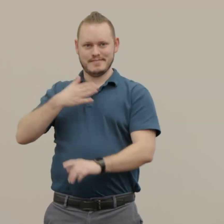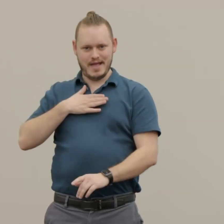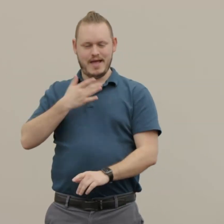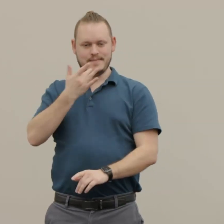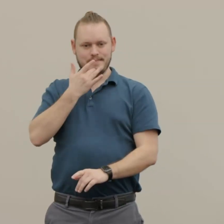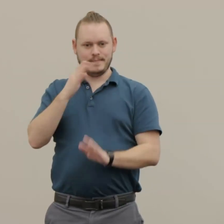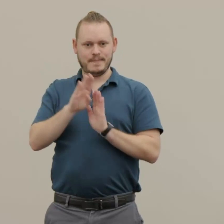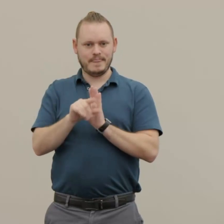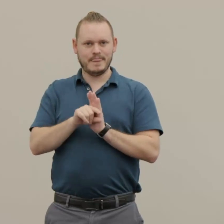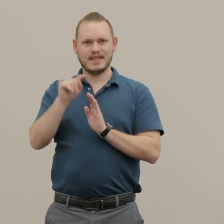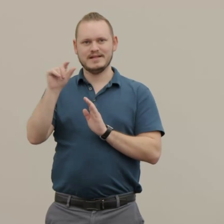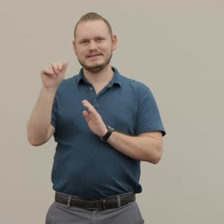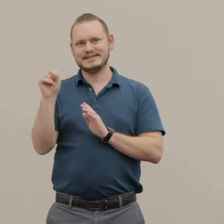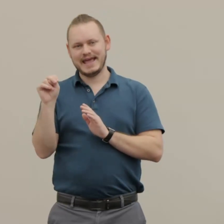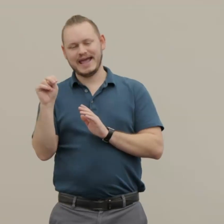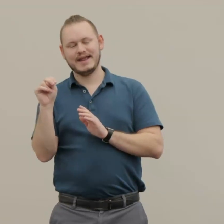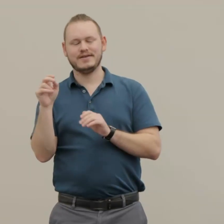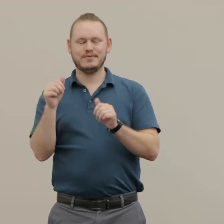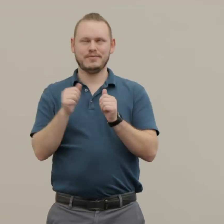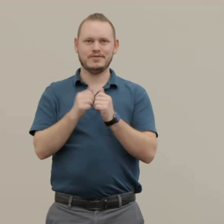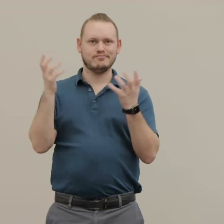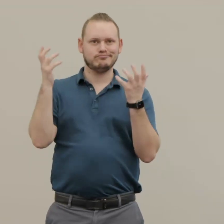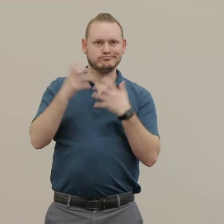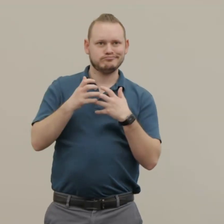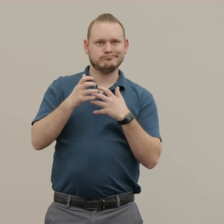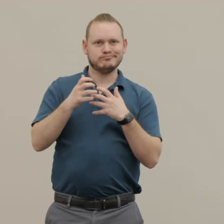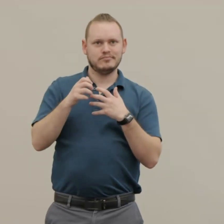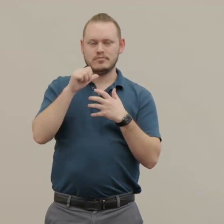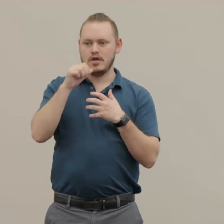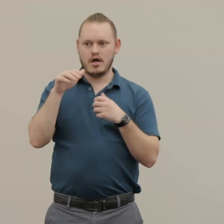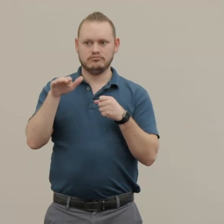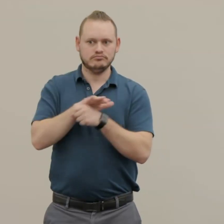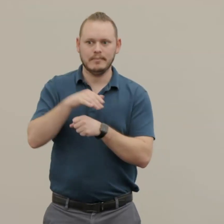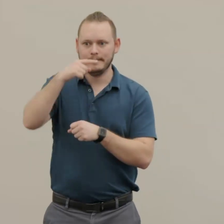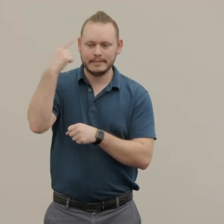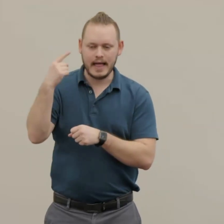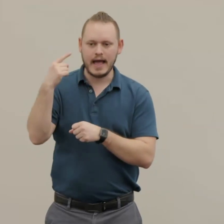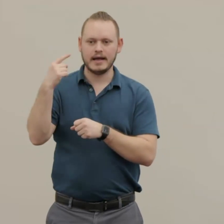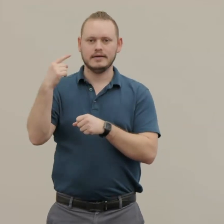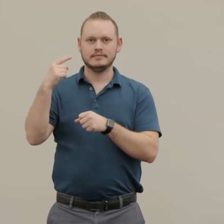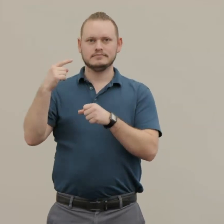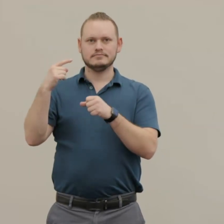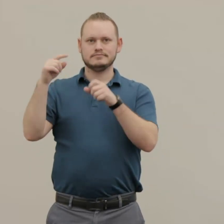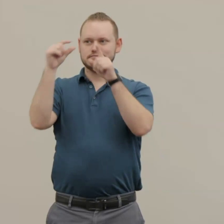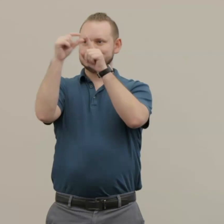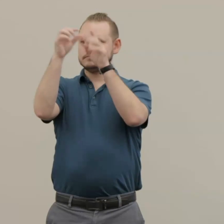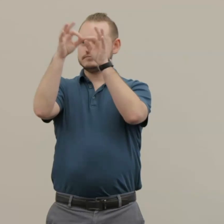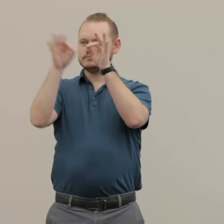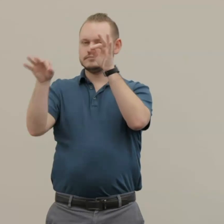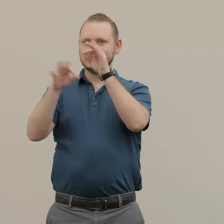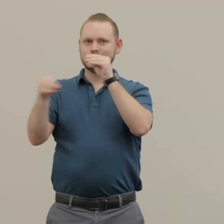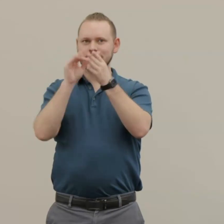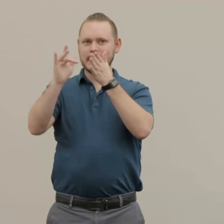background of a light tan with a darker but not full black, and there's extra spacing, and